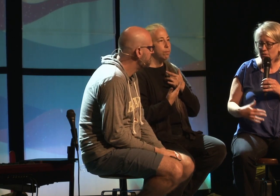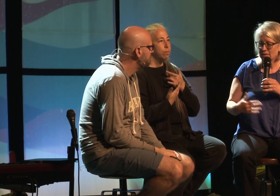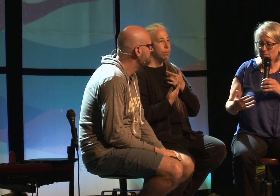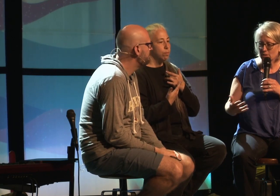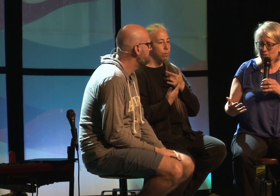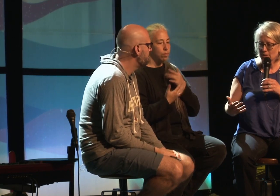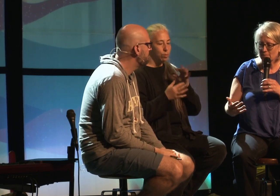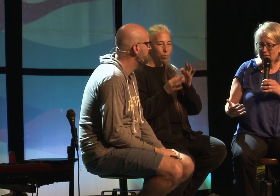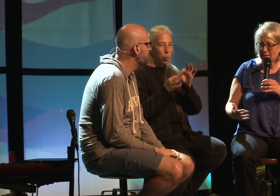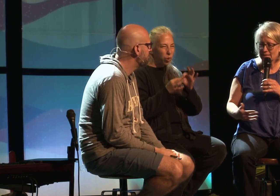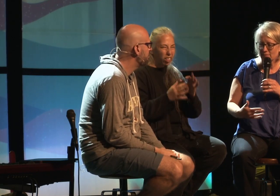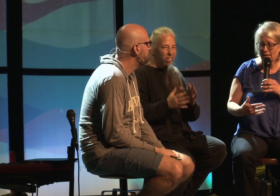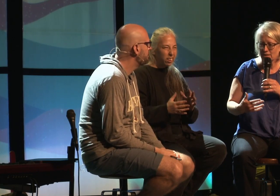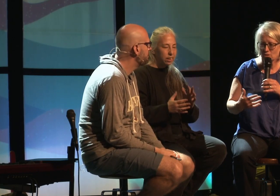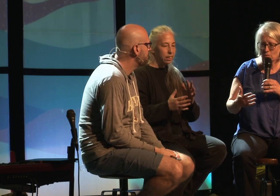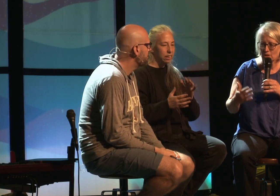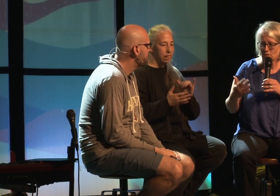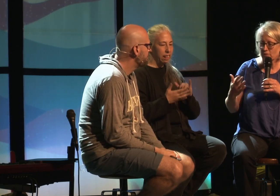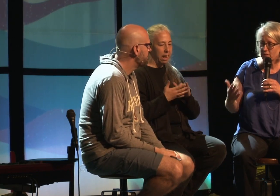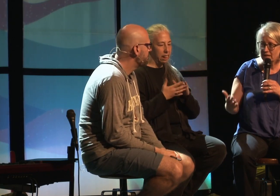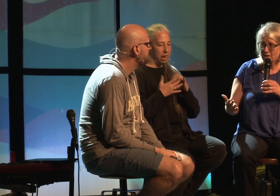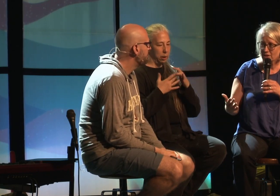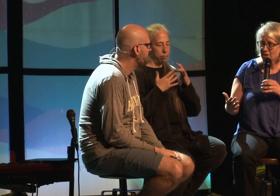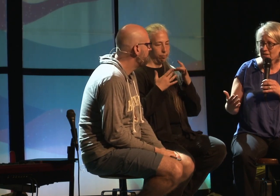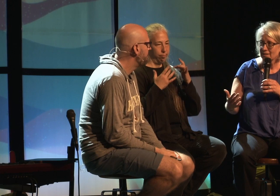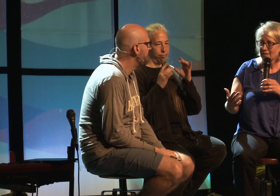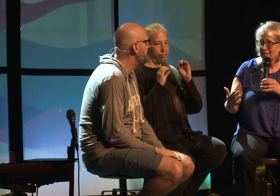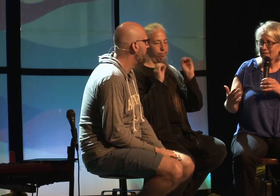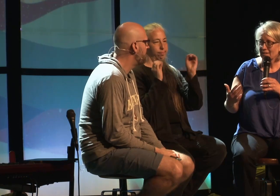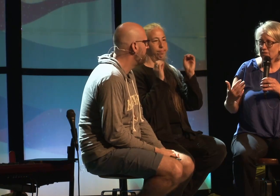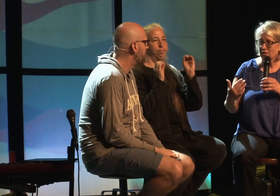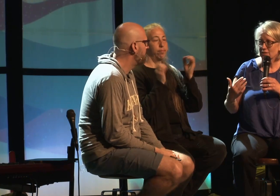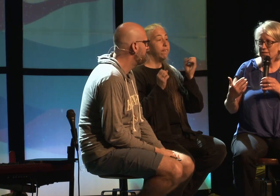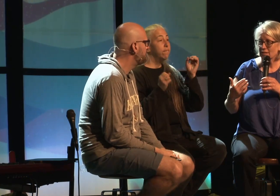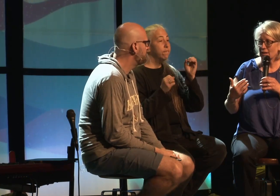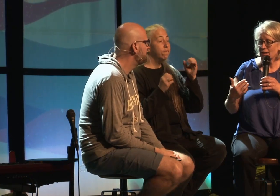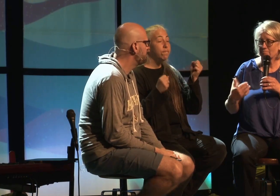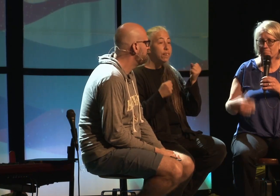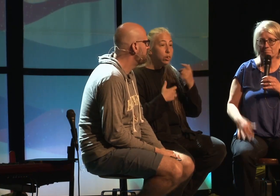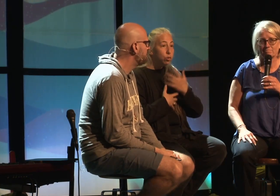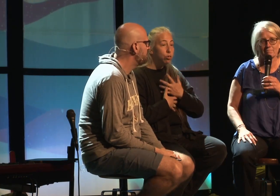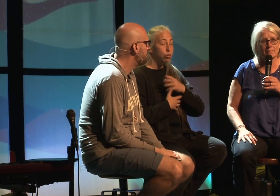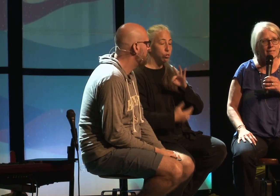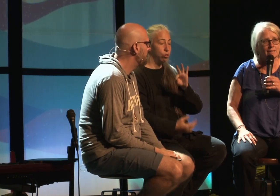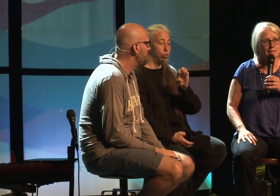Worthlessness, the spiritual emptiness of like so much fear that there's